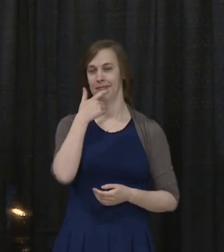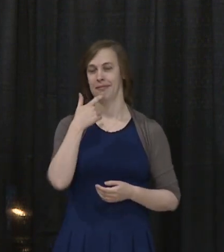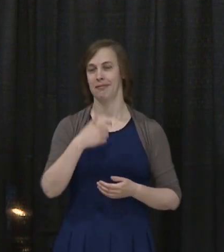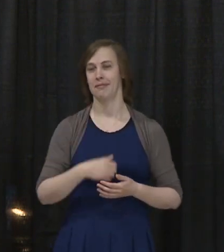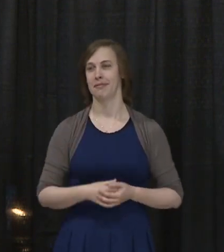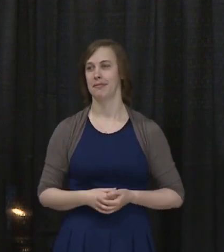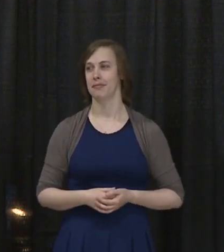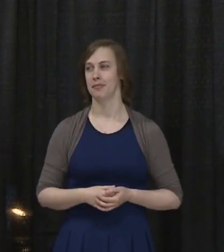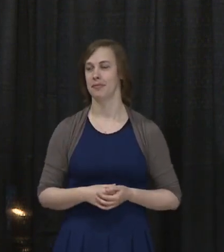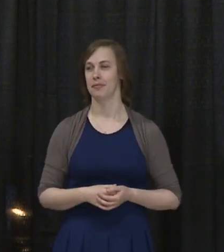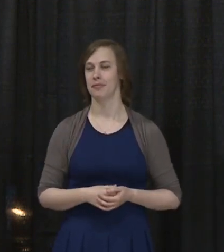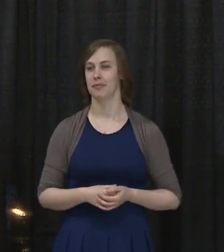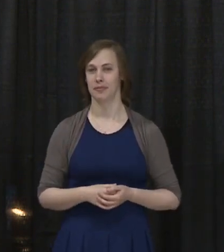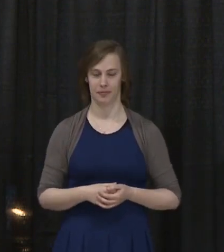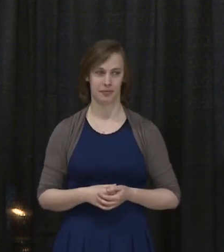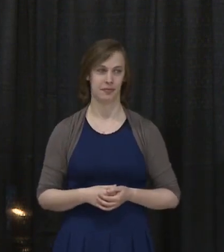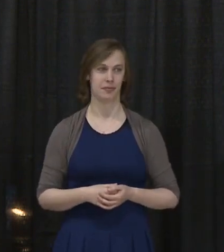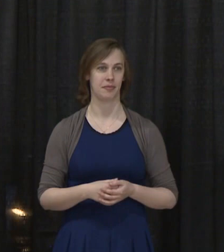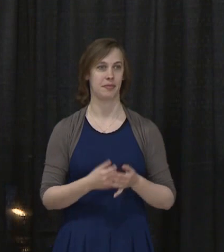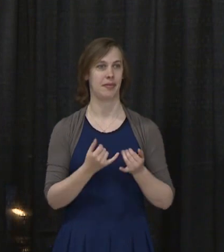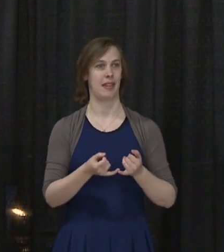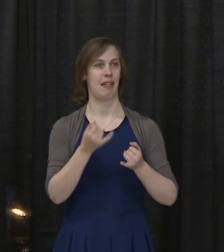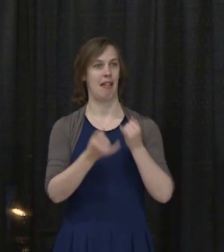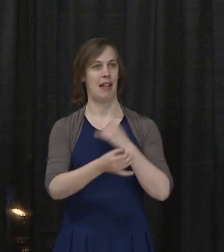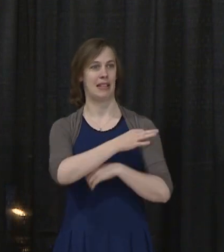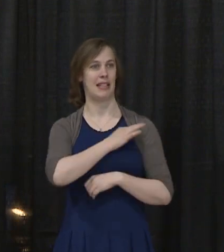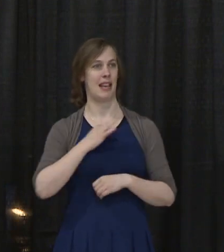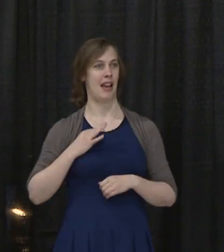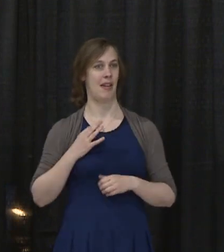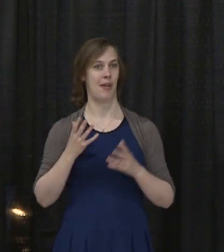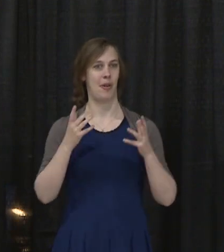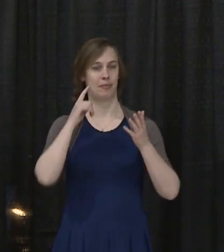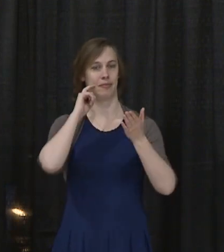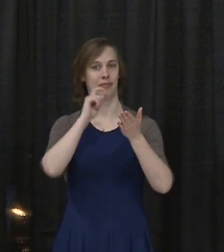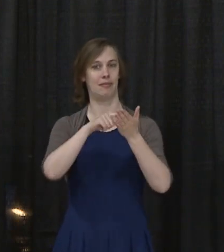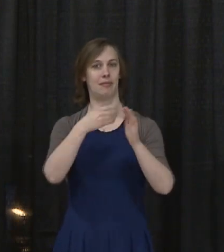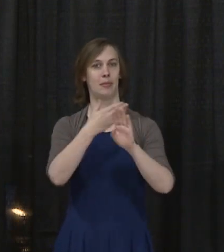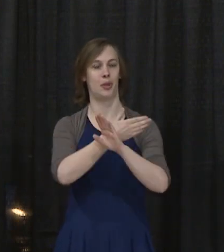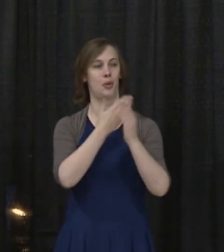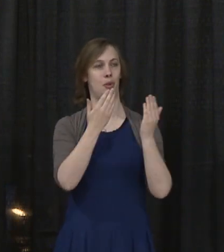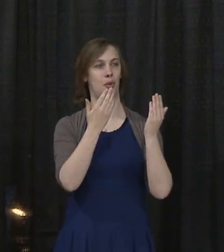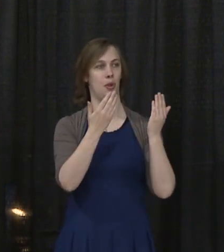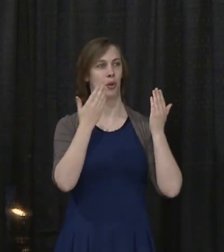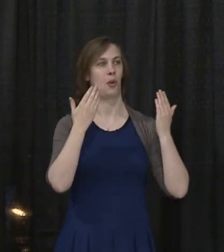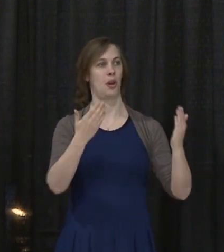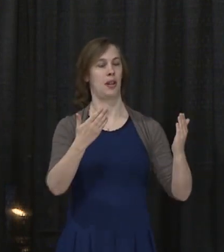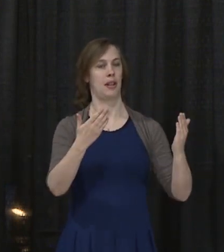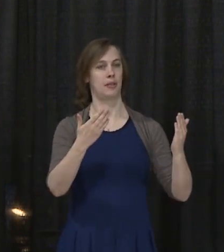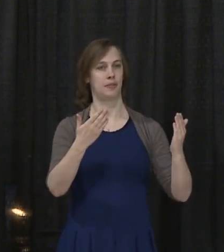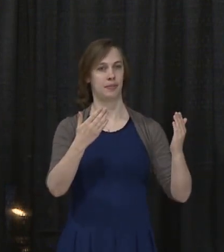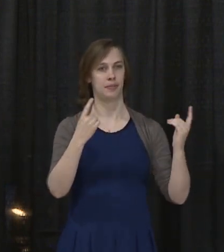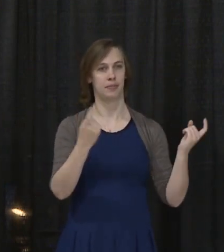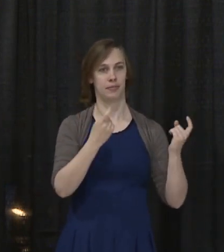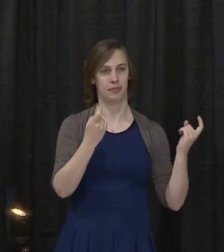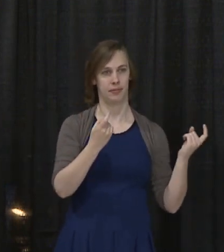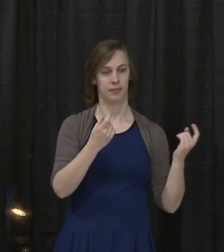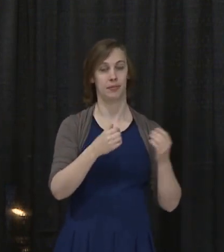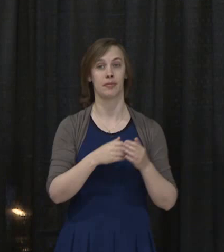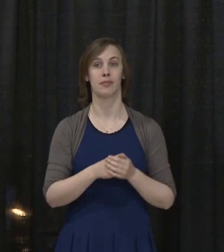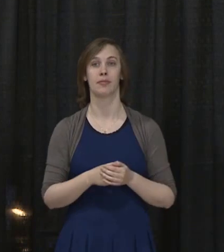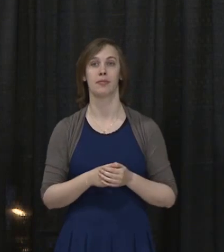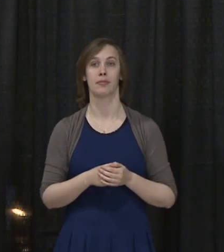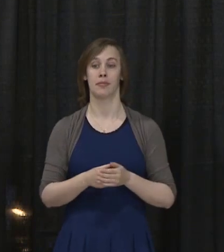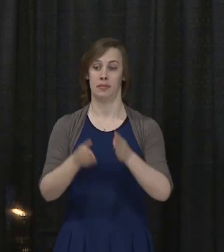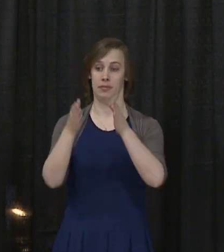And I have one final staff member I'd like to recognize before we get into the ceremony, and that